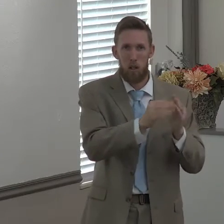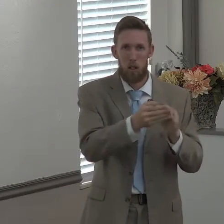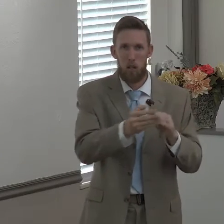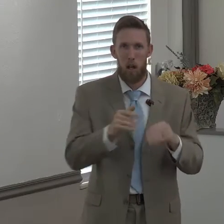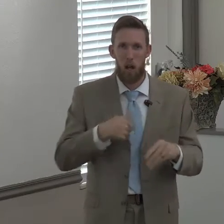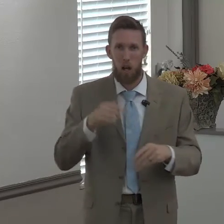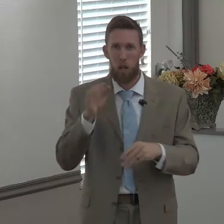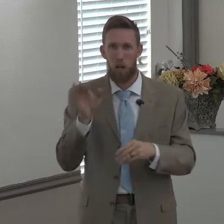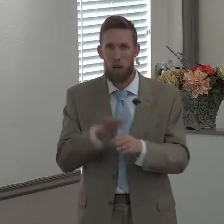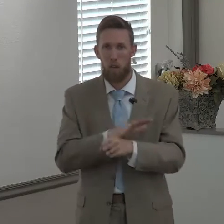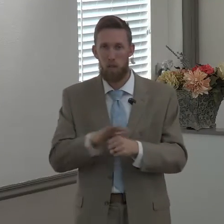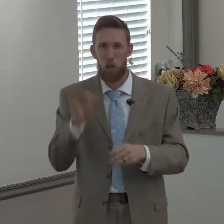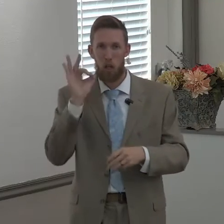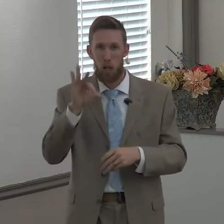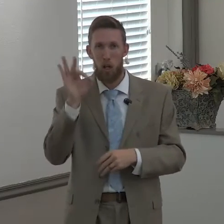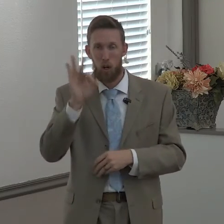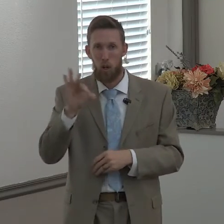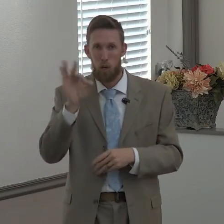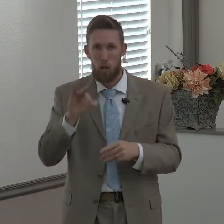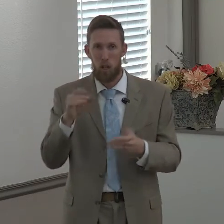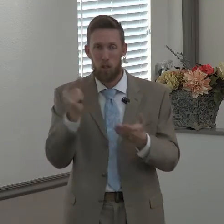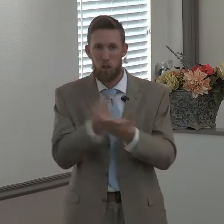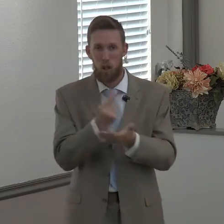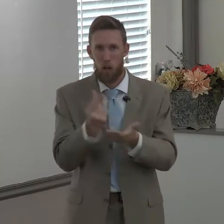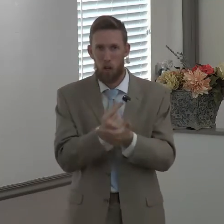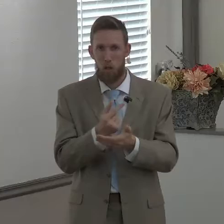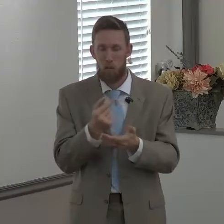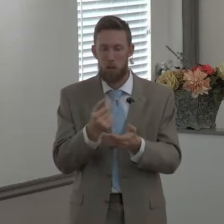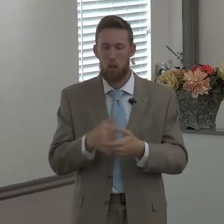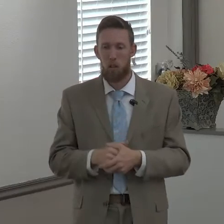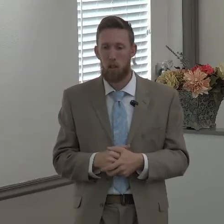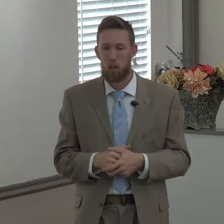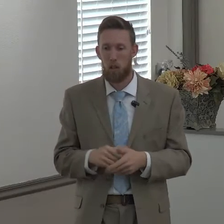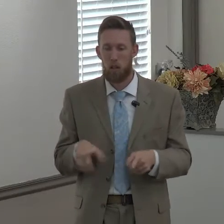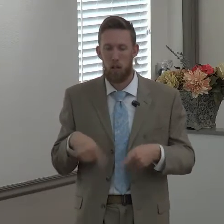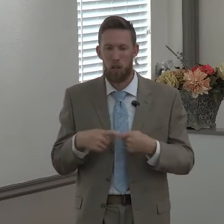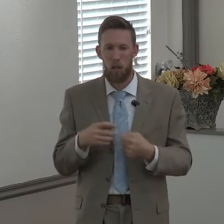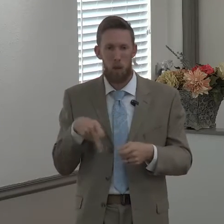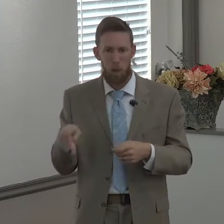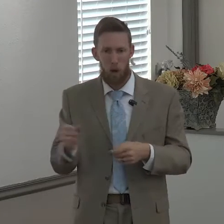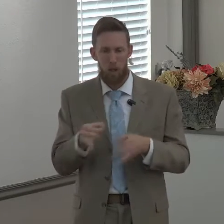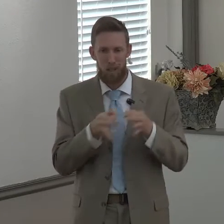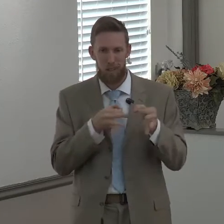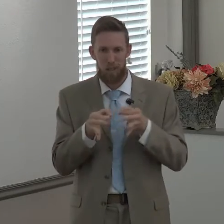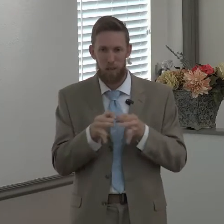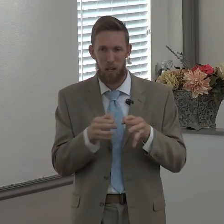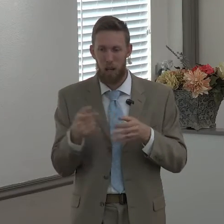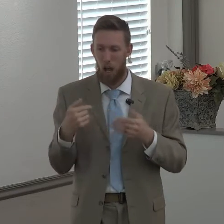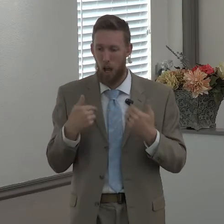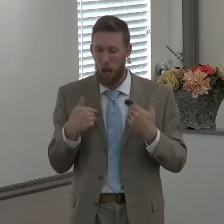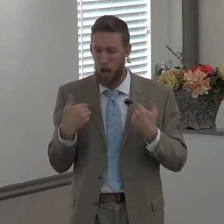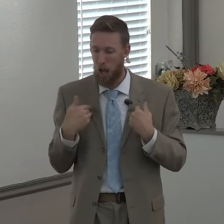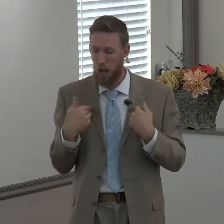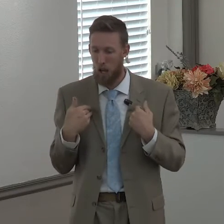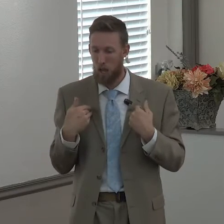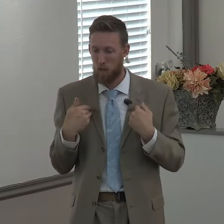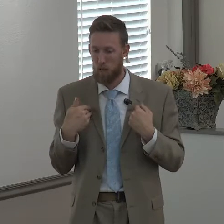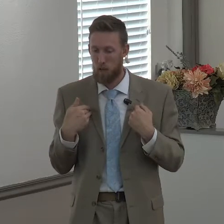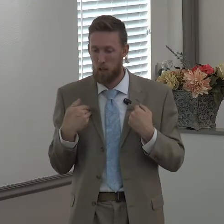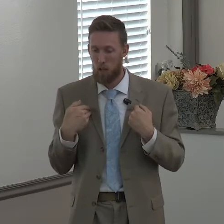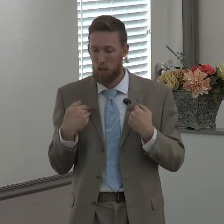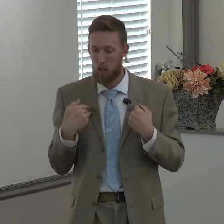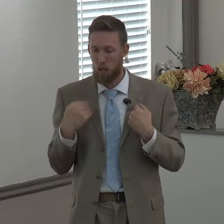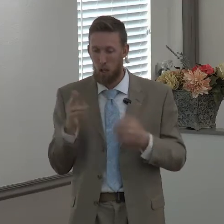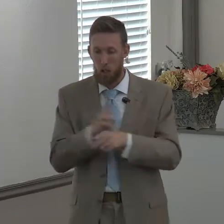Iriacum, I have fully preached the gospel of Christ. So Paul says, listen, the reason why